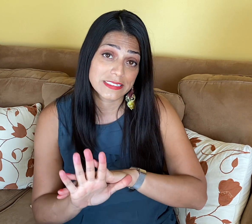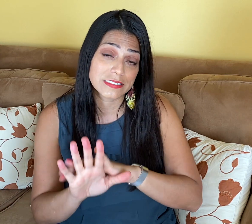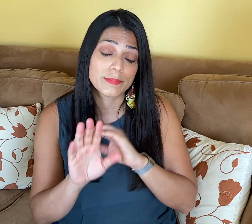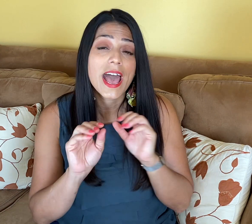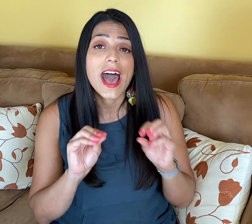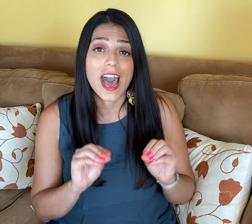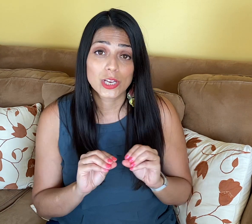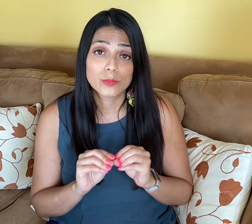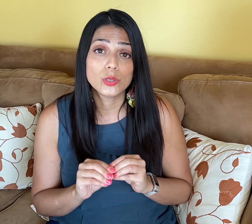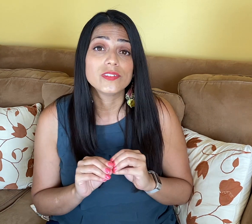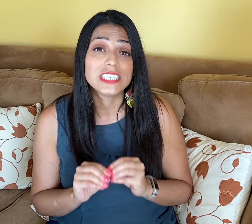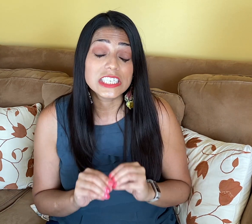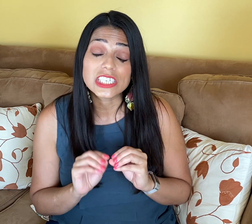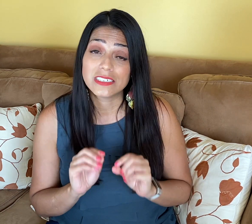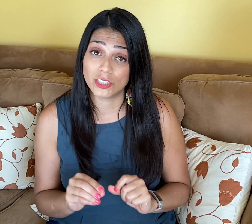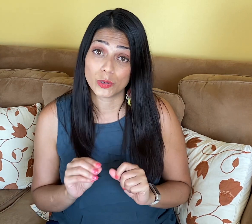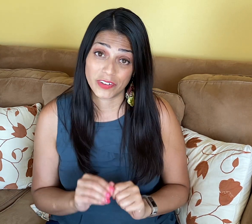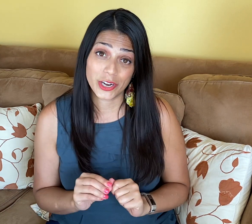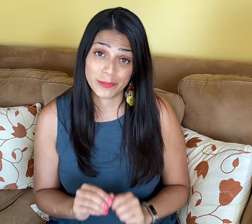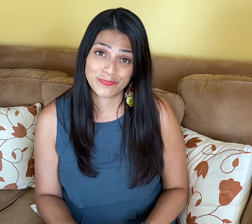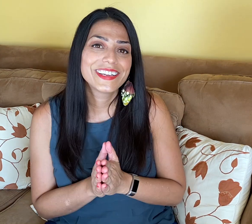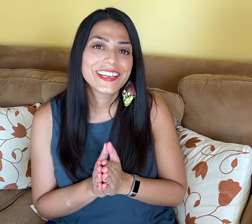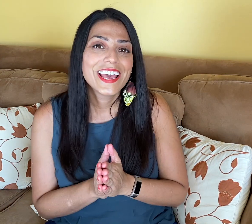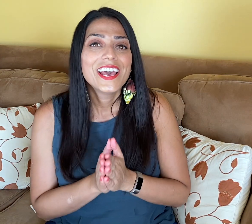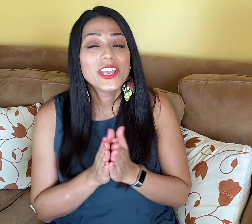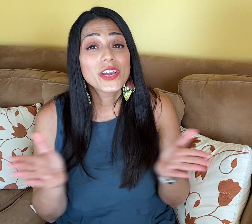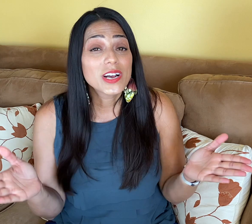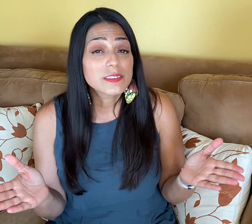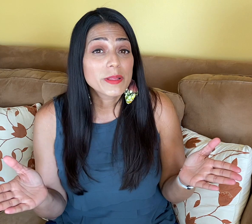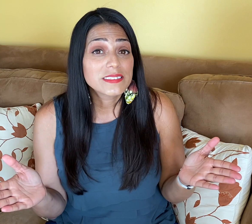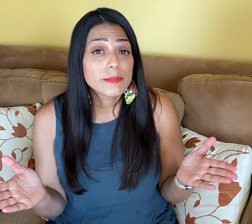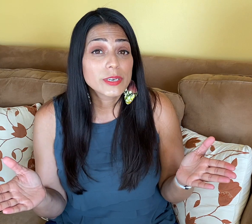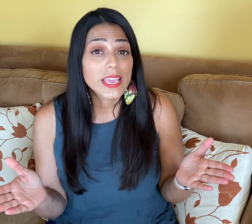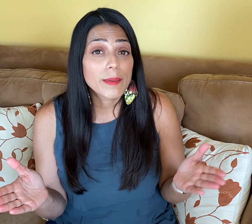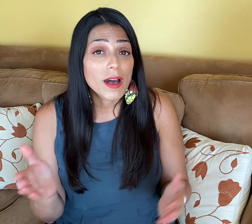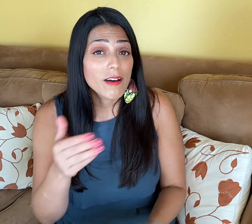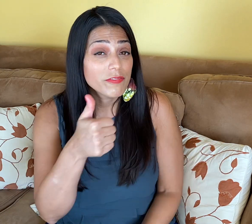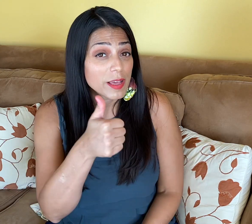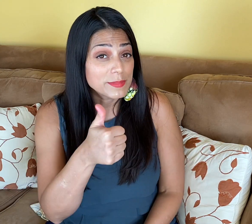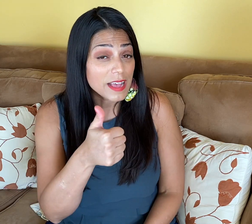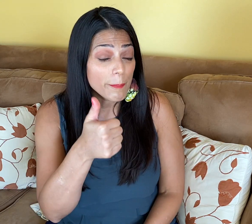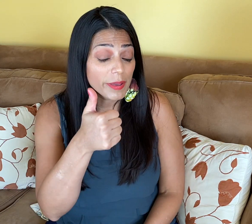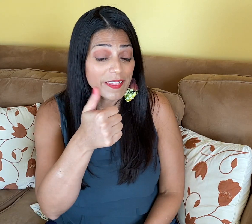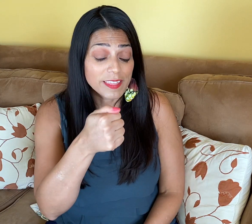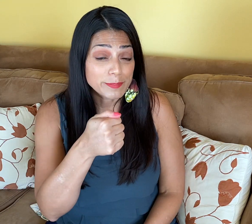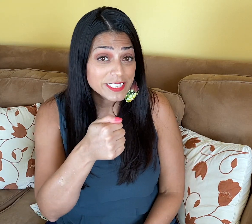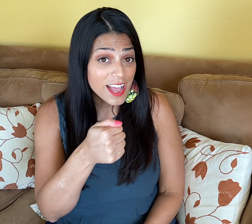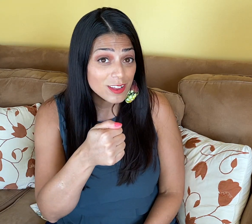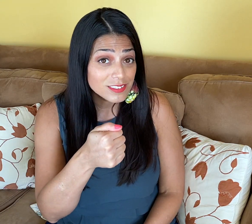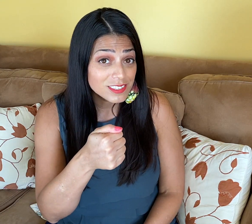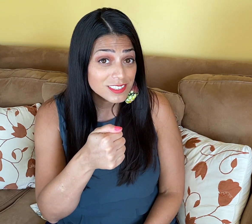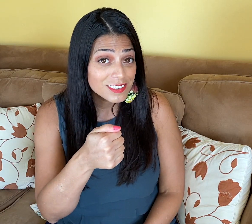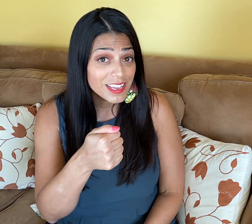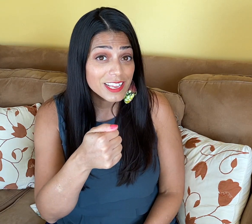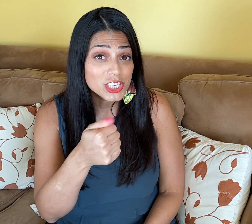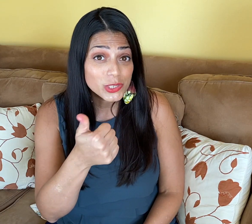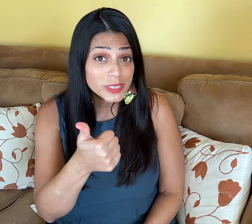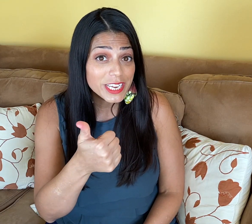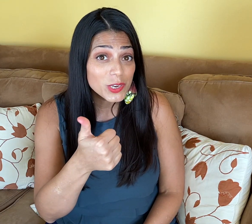to them how to move each individual finger. You can also play a simple game of thumbs up and thumbs down and do it in a